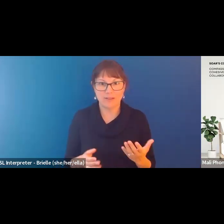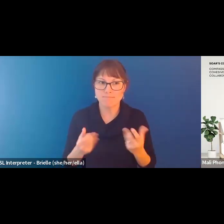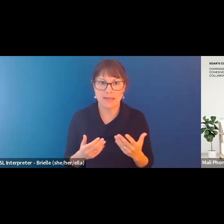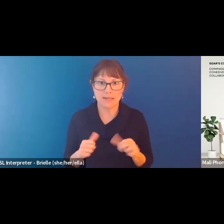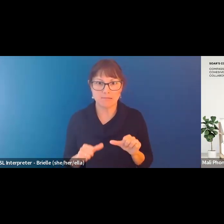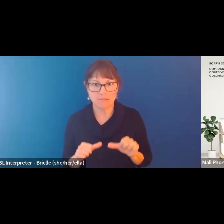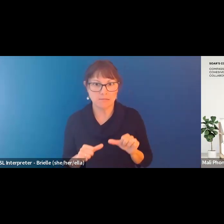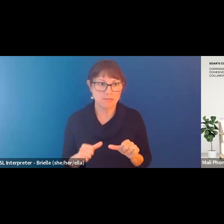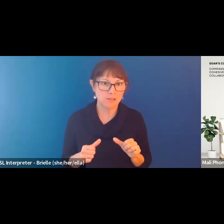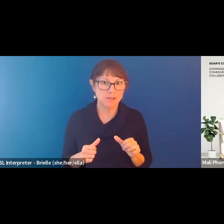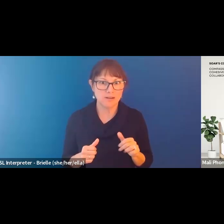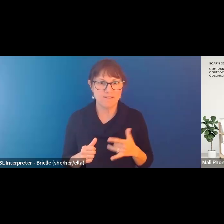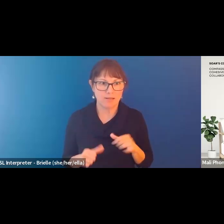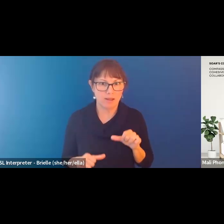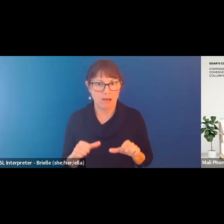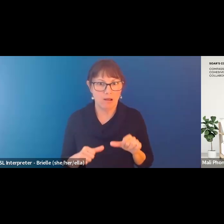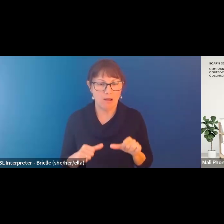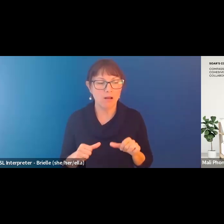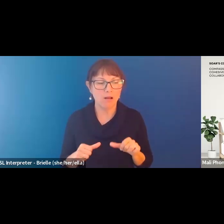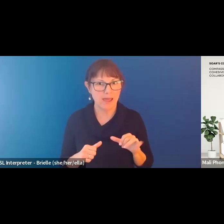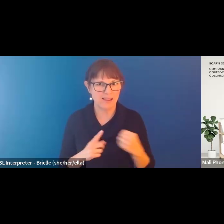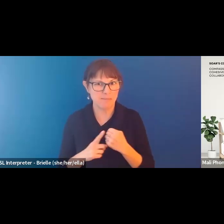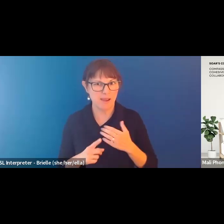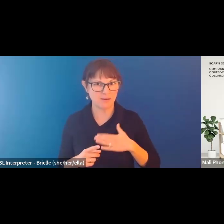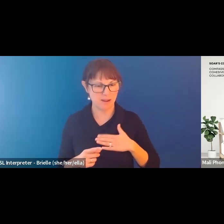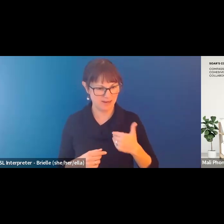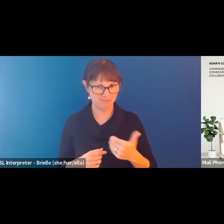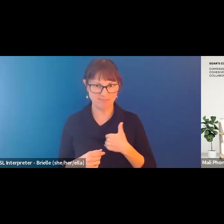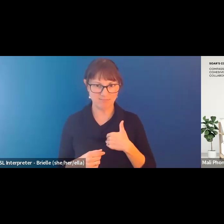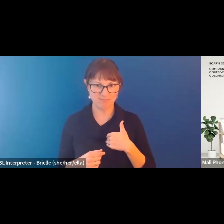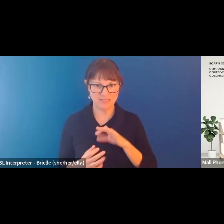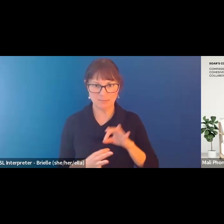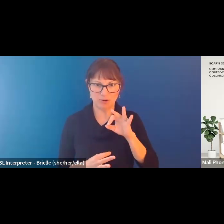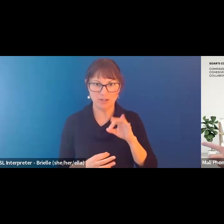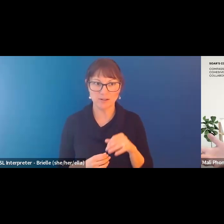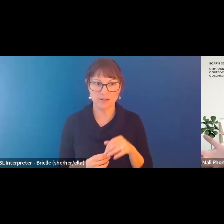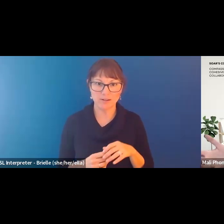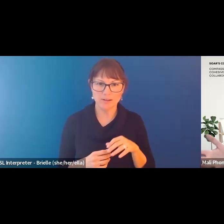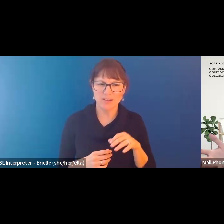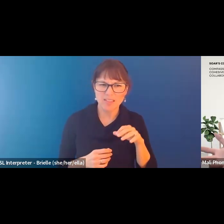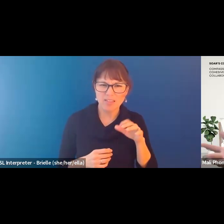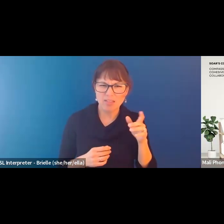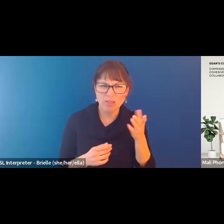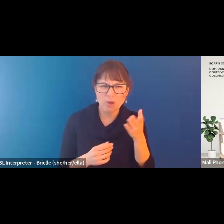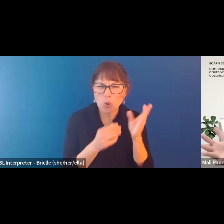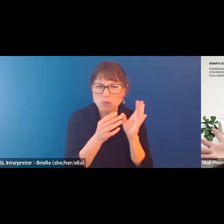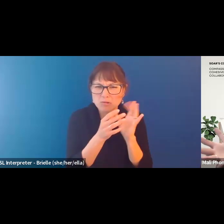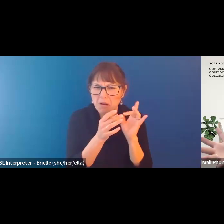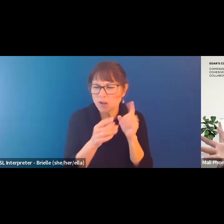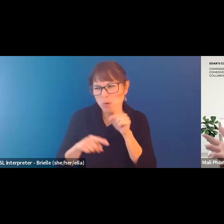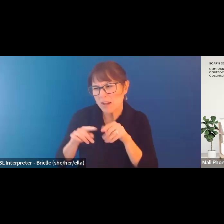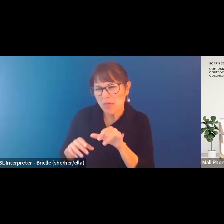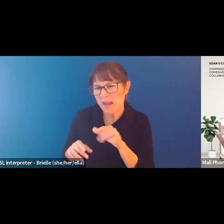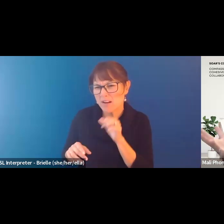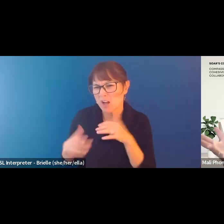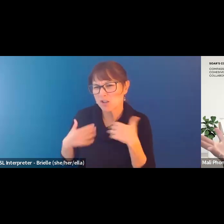began layering onto my spirit. I had to face the limiting beliefs that whispered, I can't do this. I'm not strong